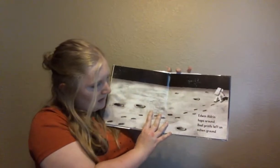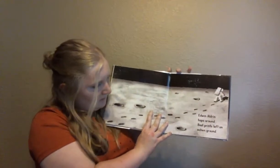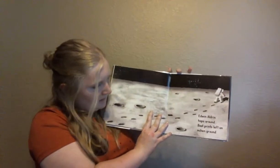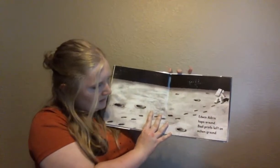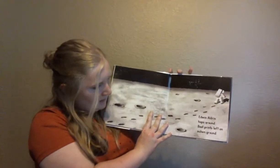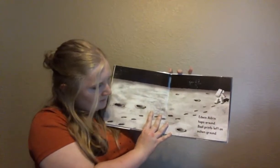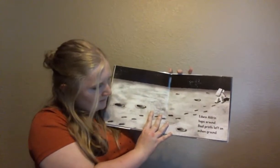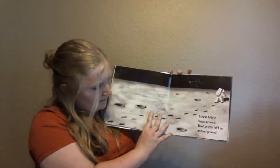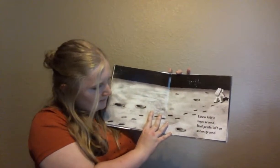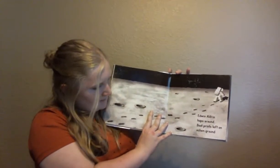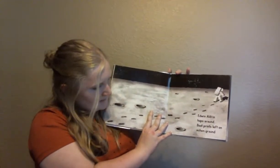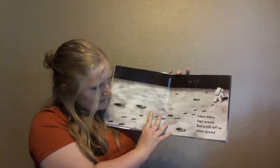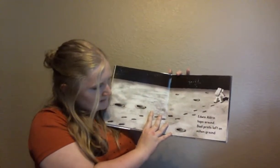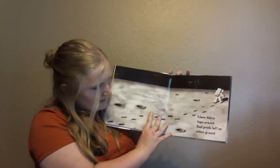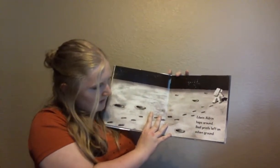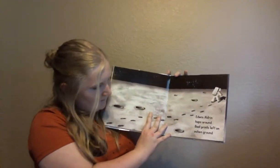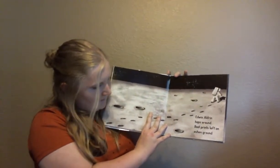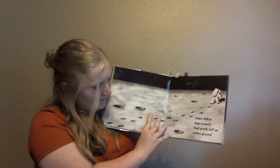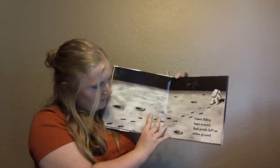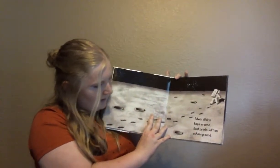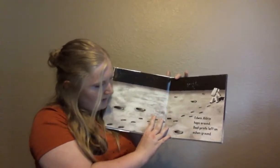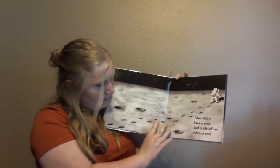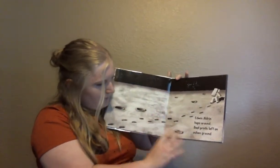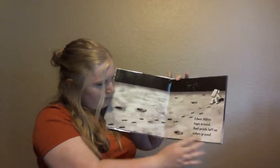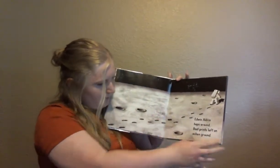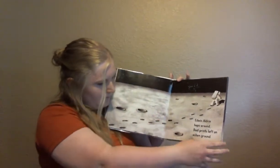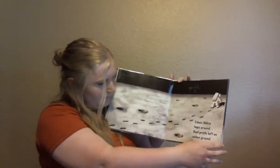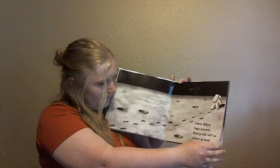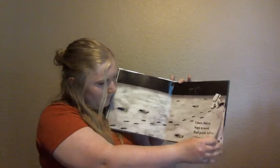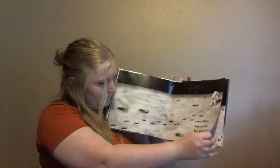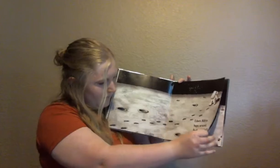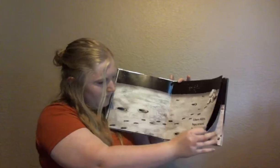Edwin Aldrin hops around, bootprints left on